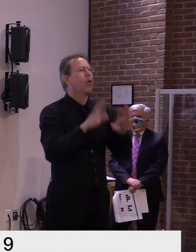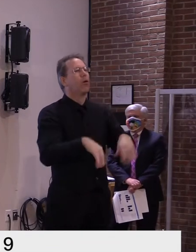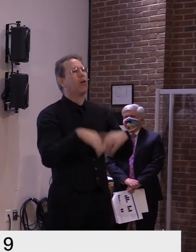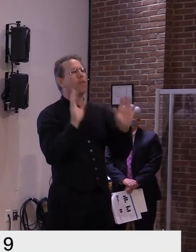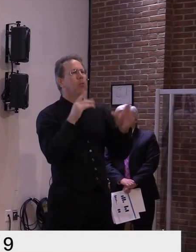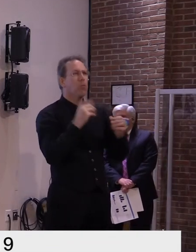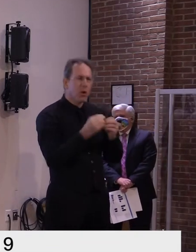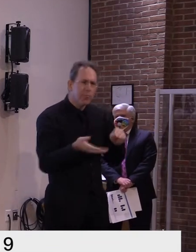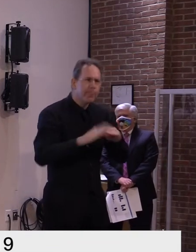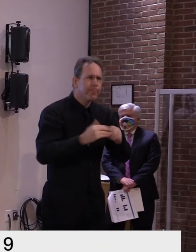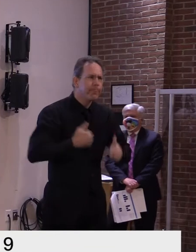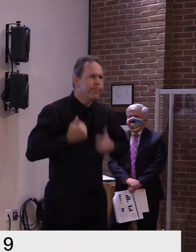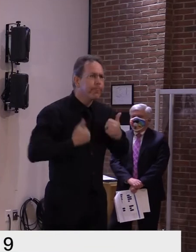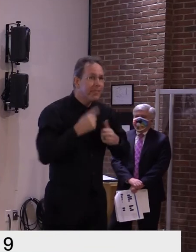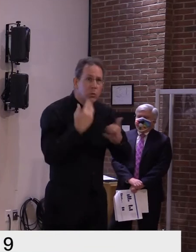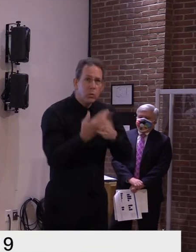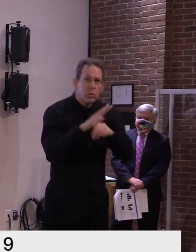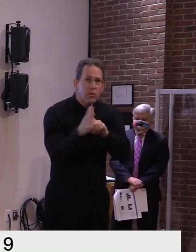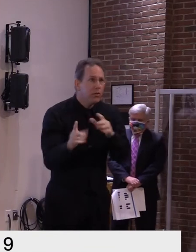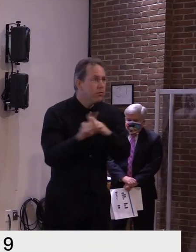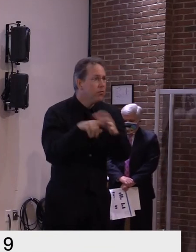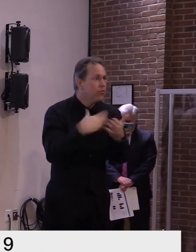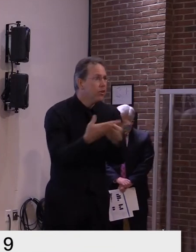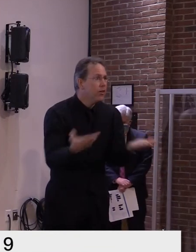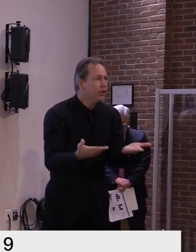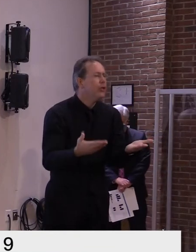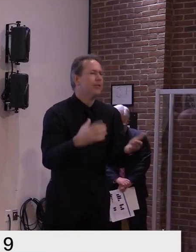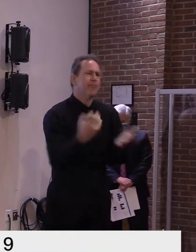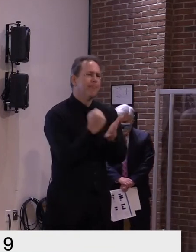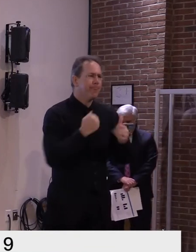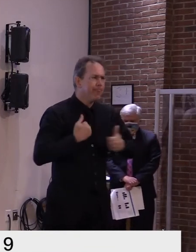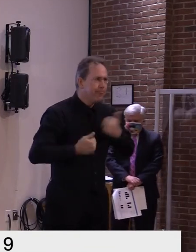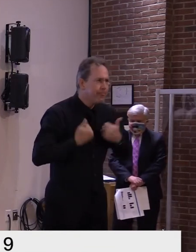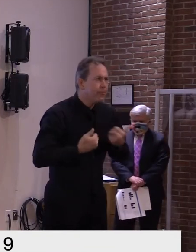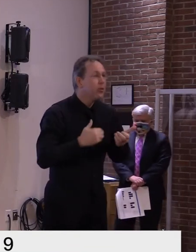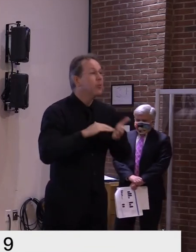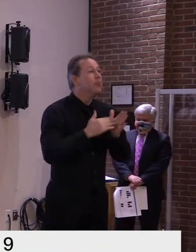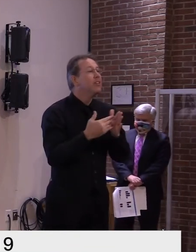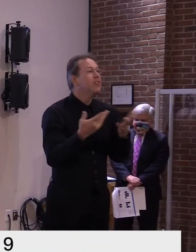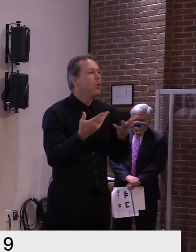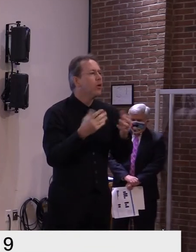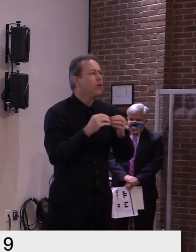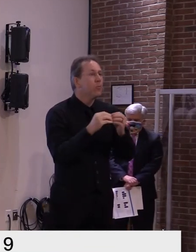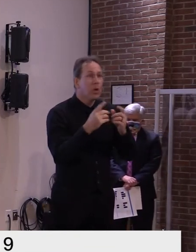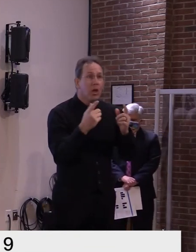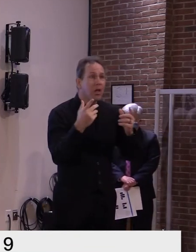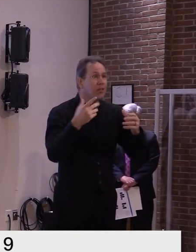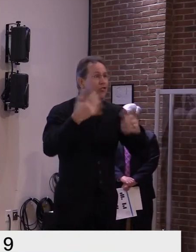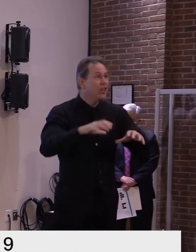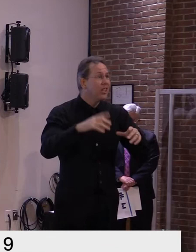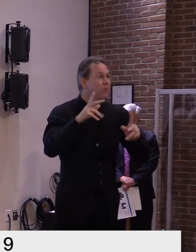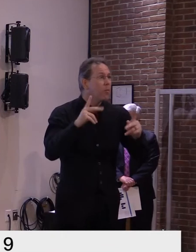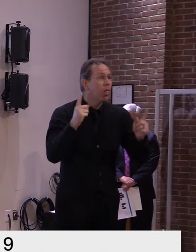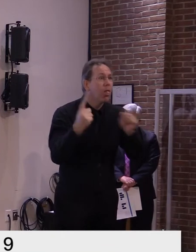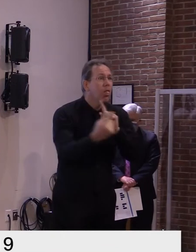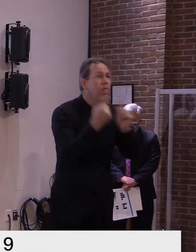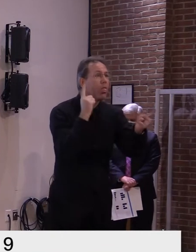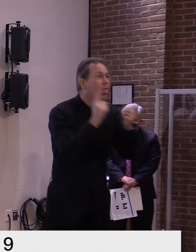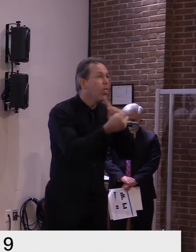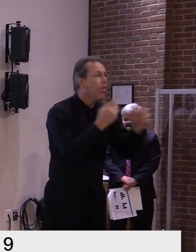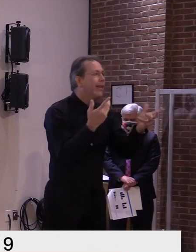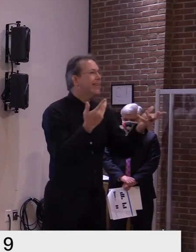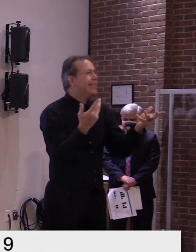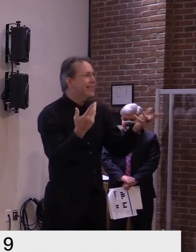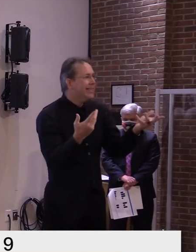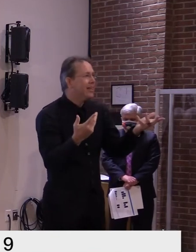higher transmission rate, you may find you're encountering more people who put you at risk. So if you're